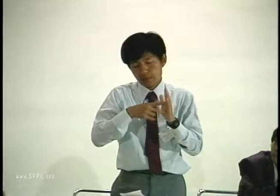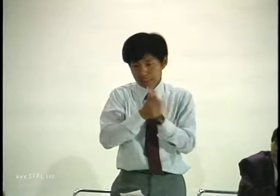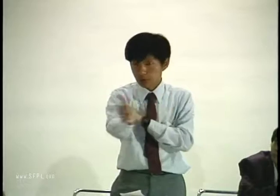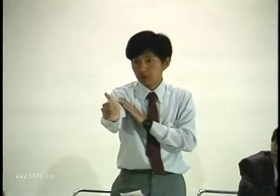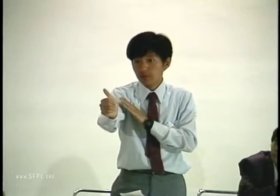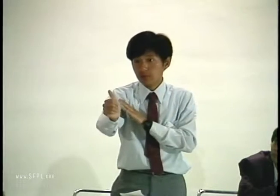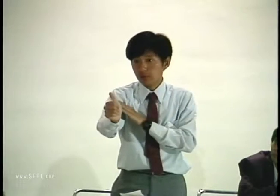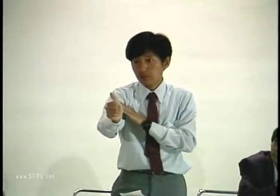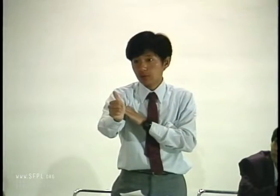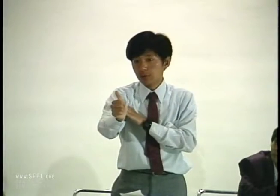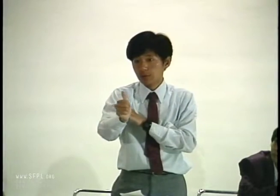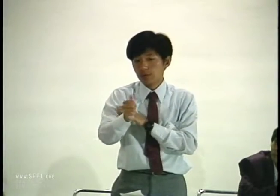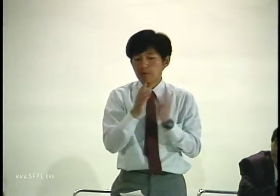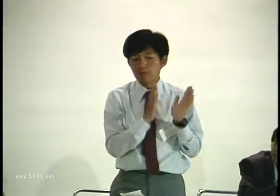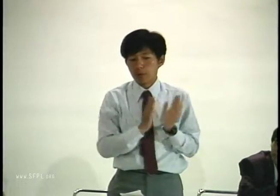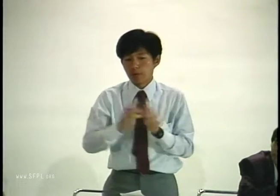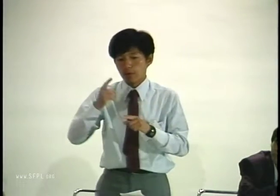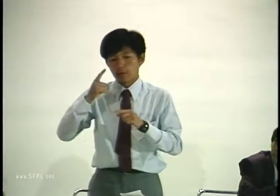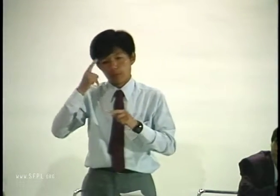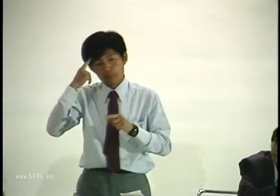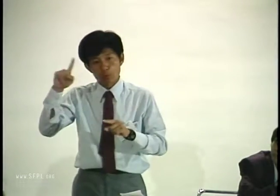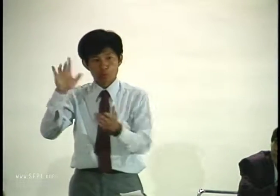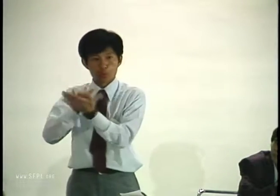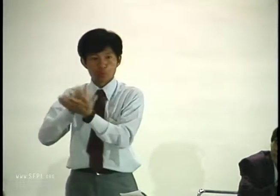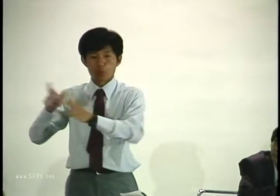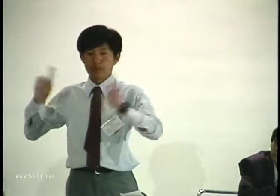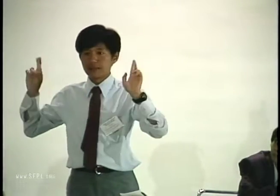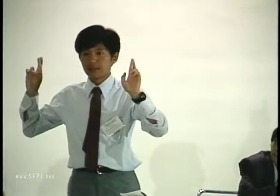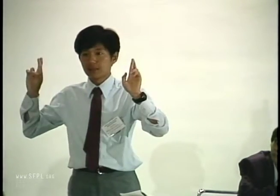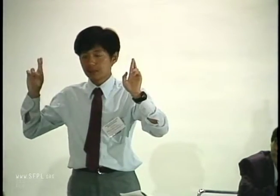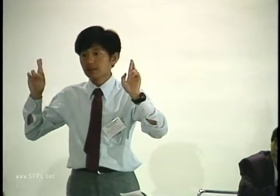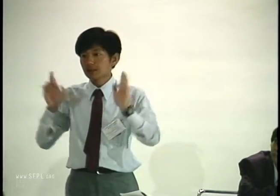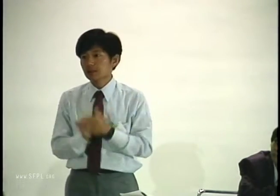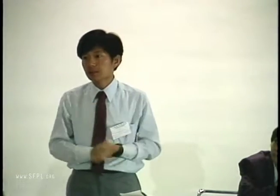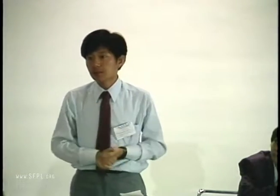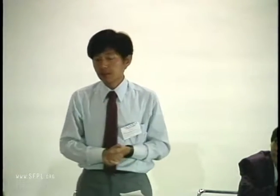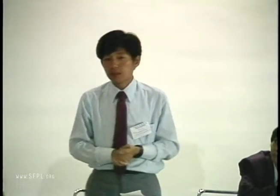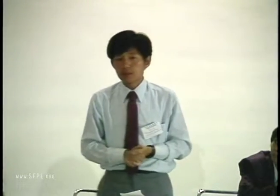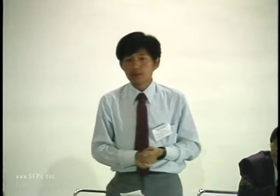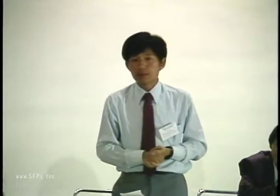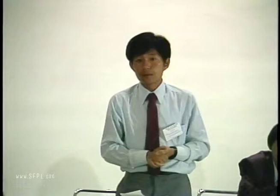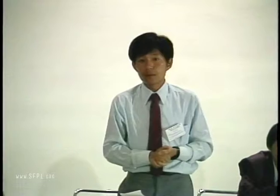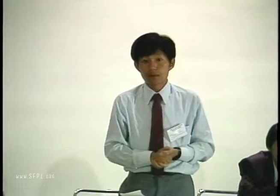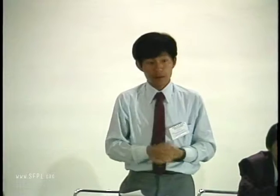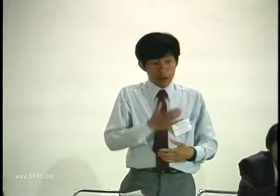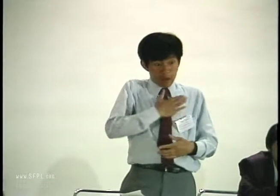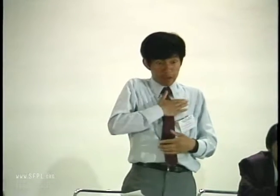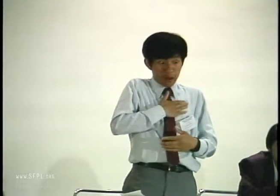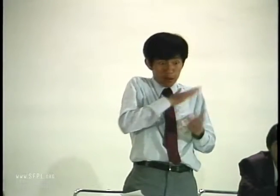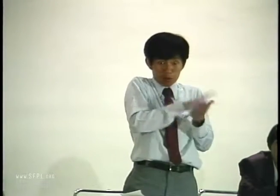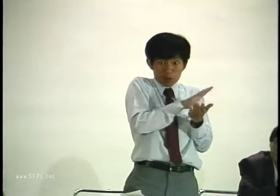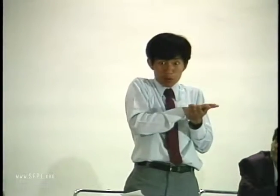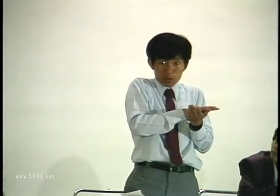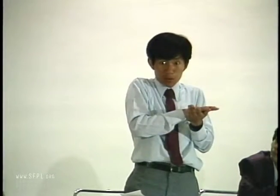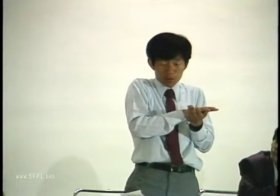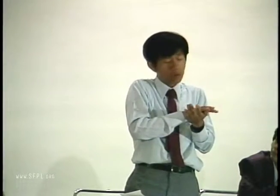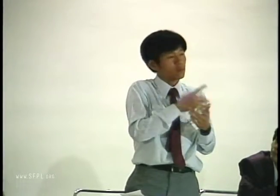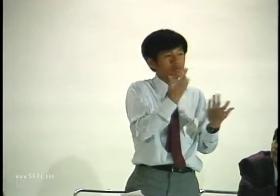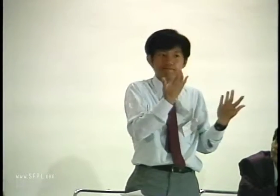read and to increase their skills in reading, to be more ready for the school experience. At